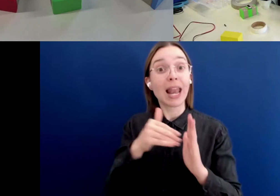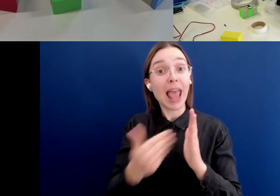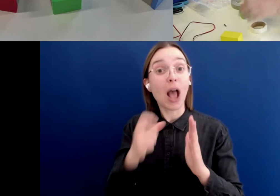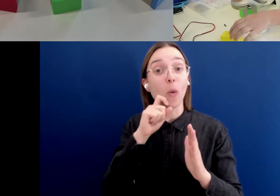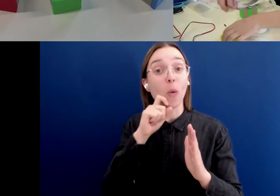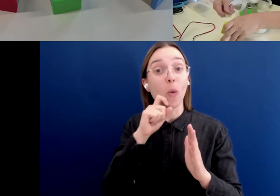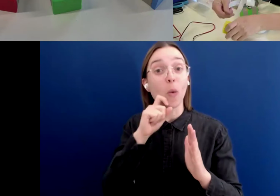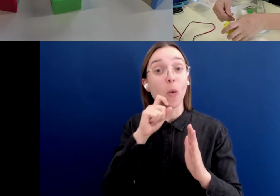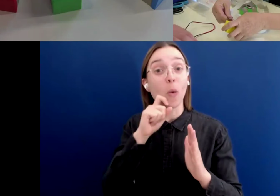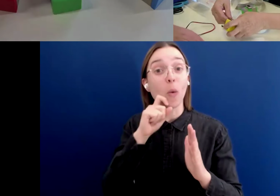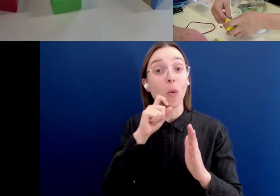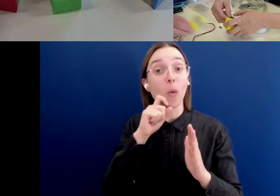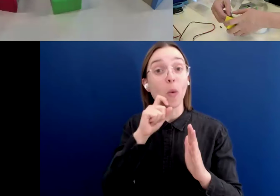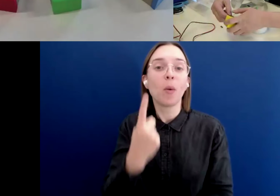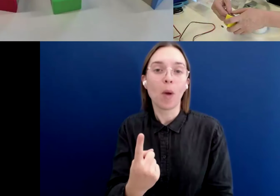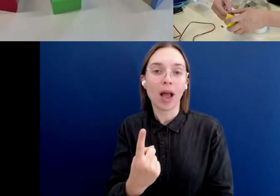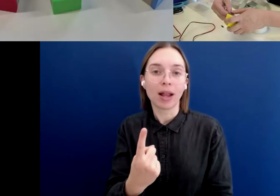fine.